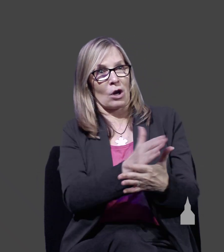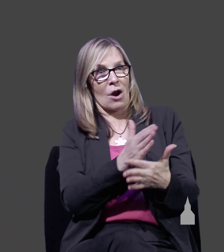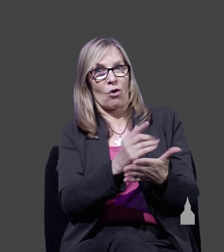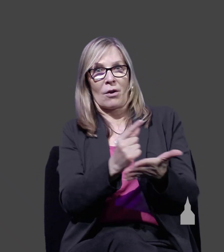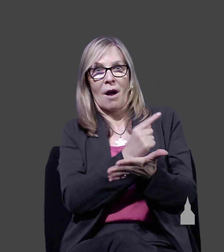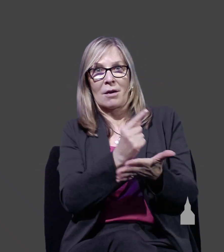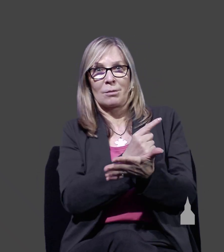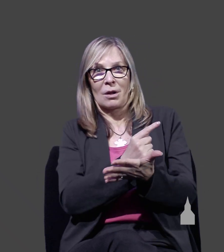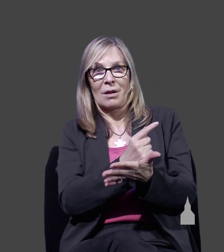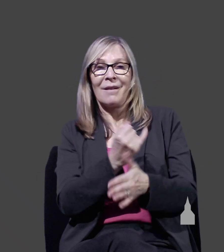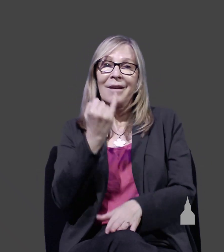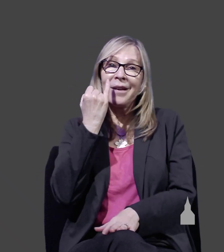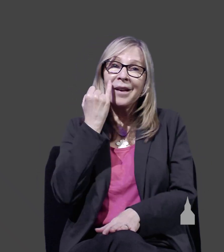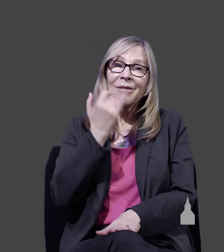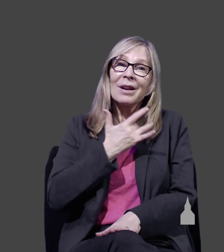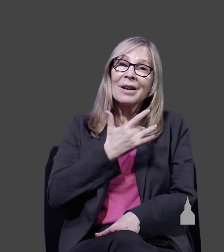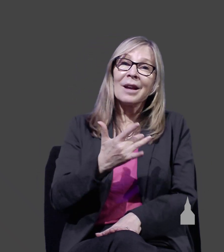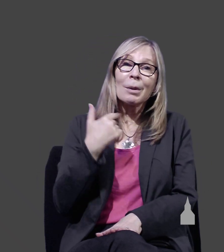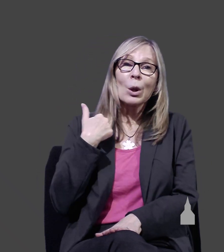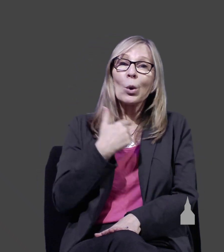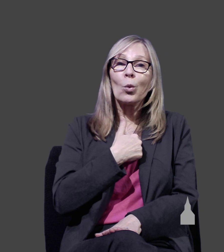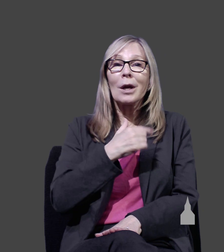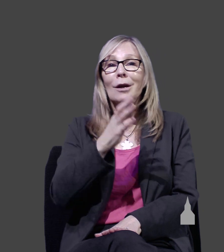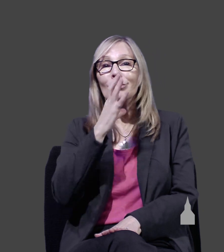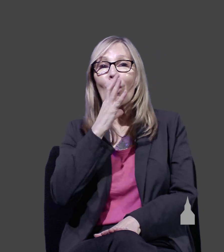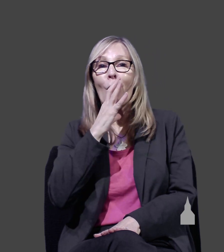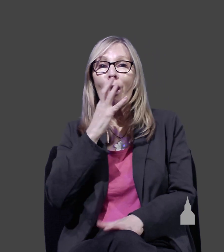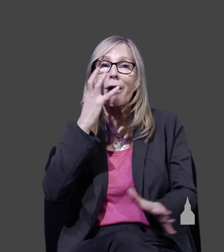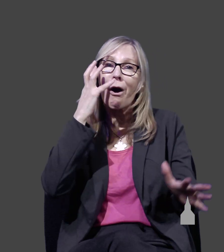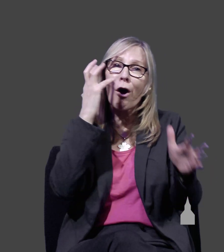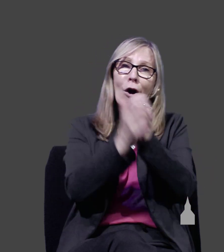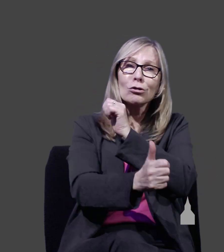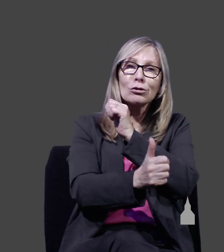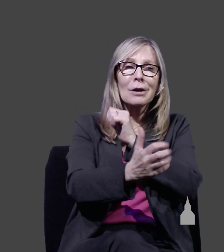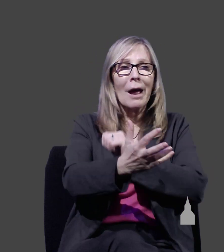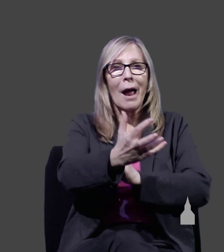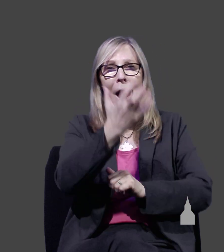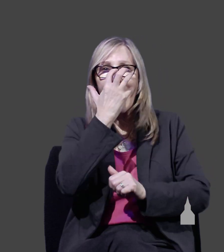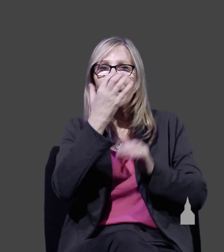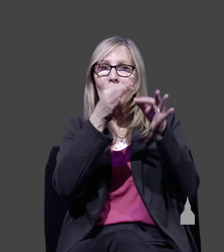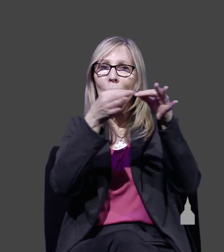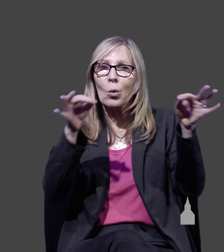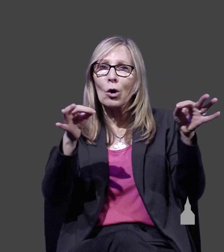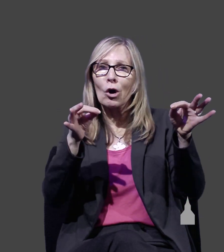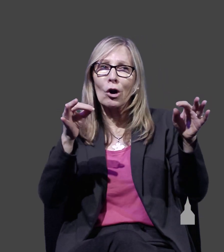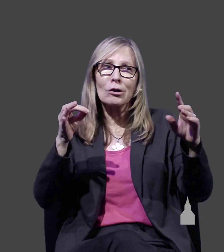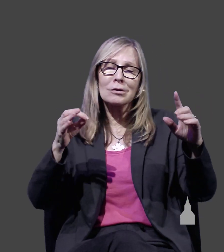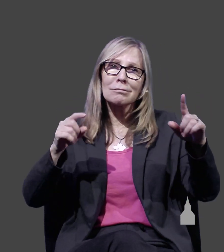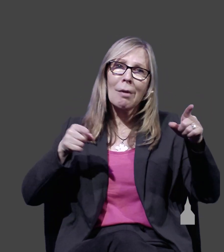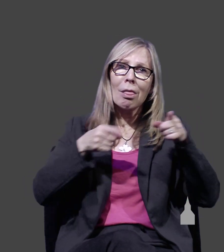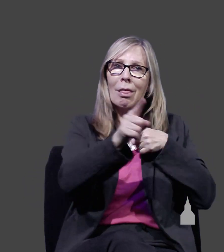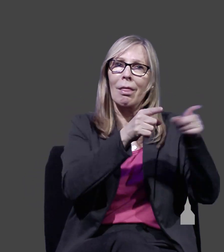if what they normally hear from our lips are harsh and angry words attacking?